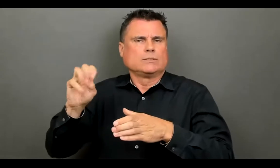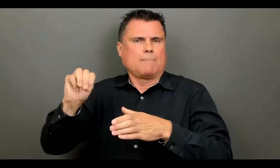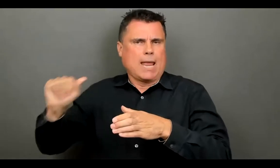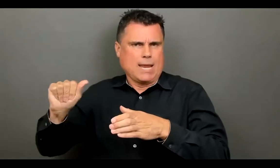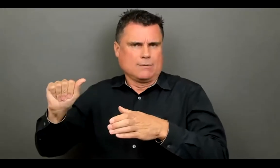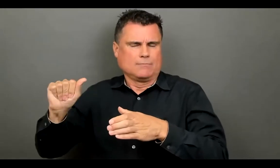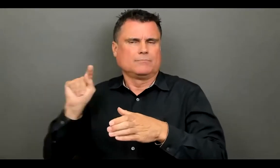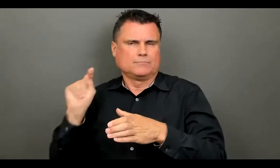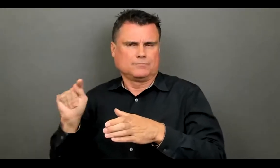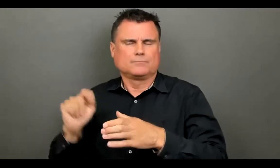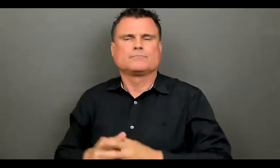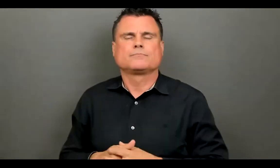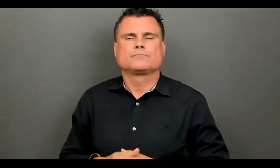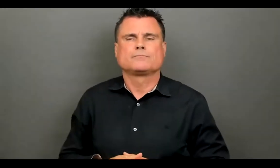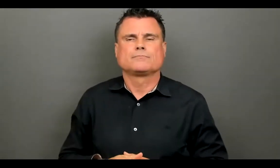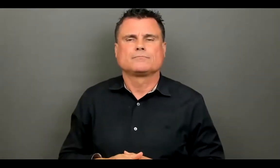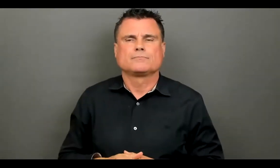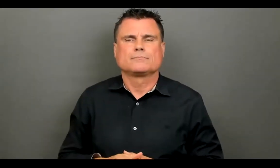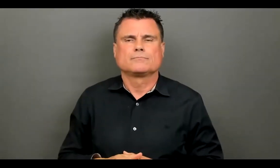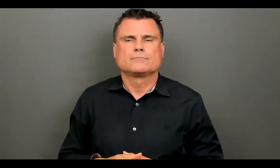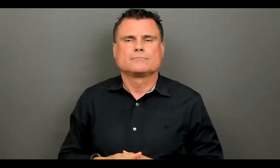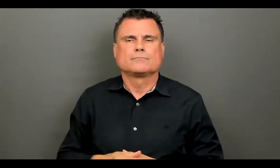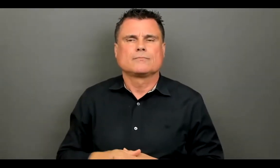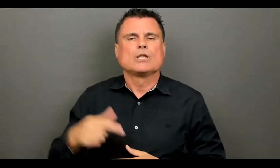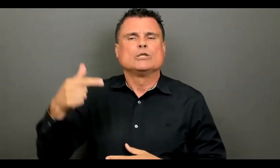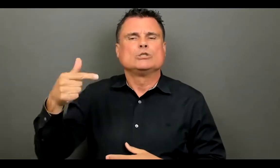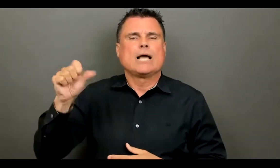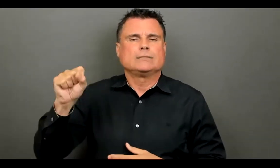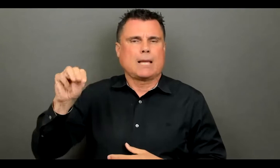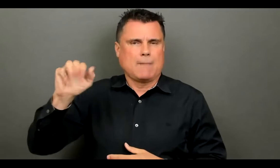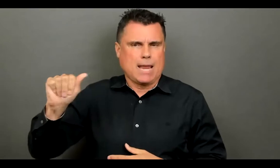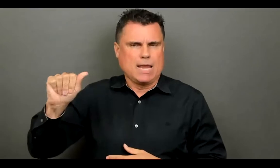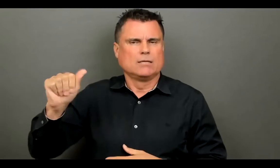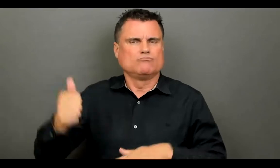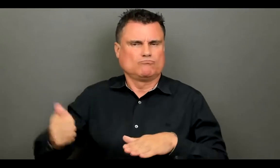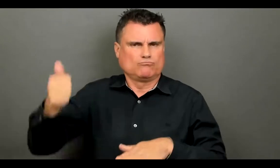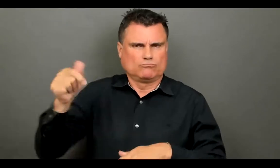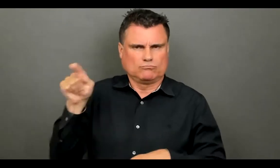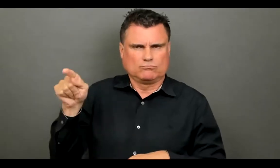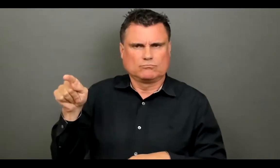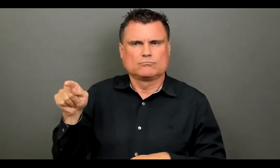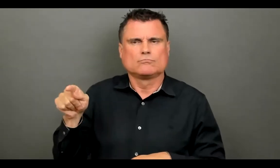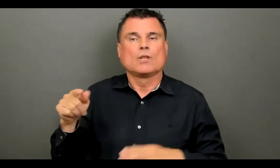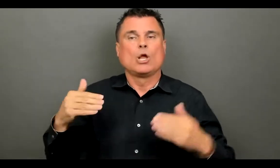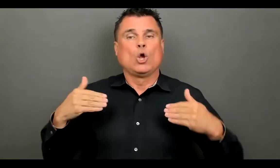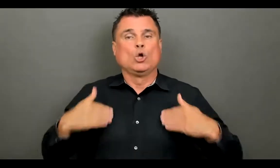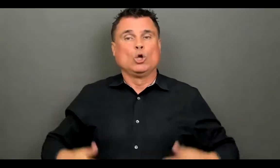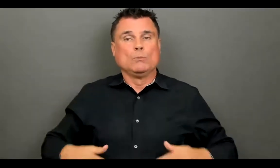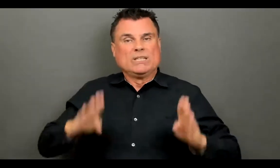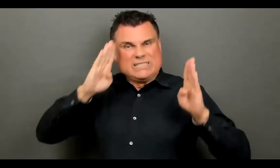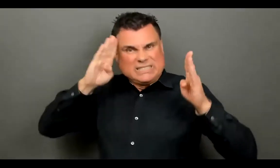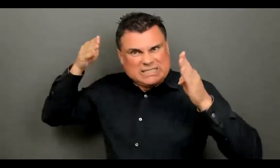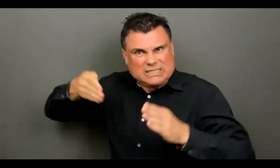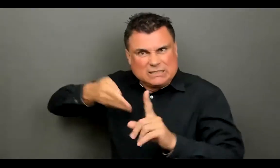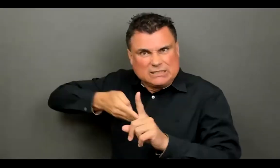how can a human-centered design be applied to identify solutions by and